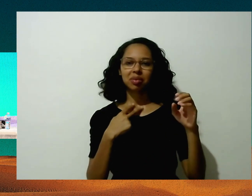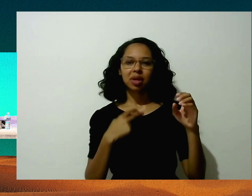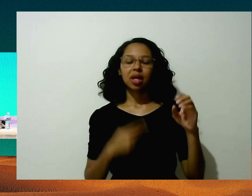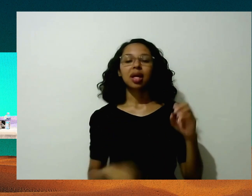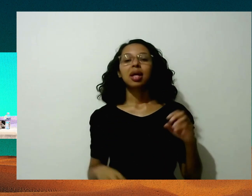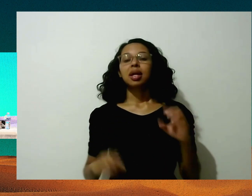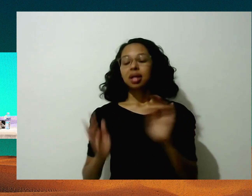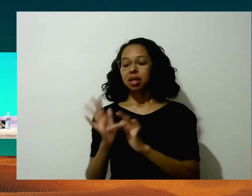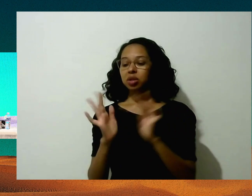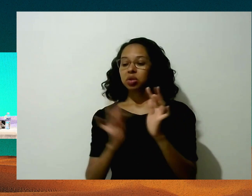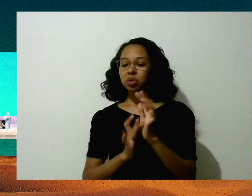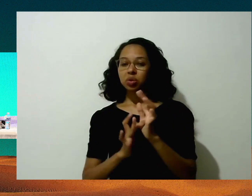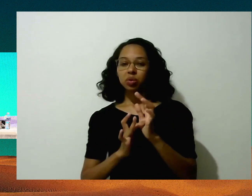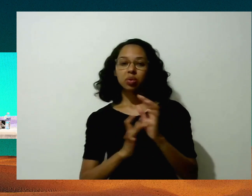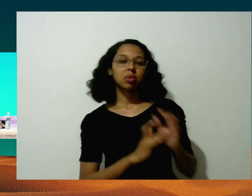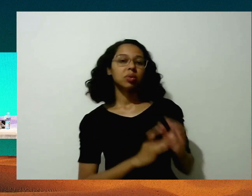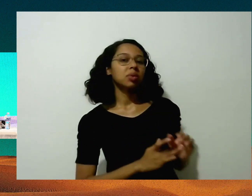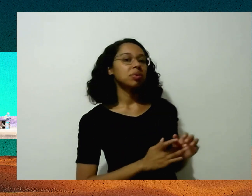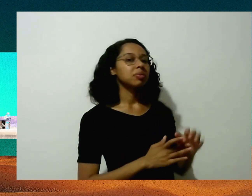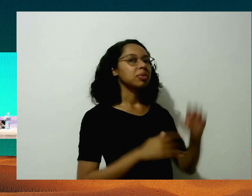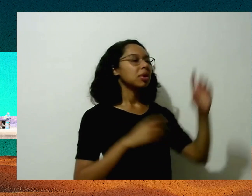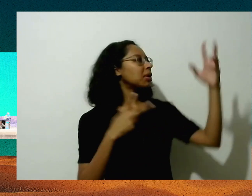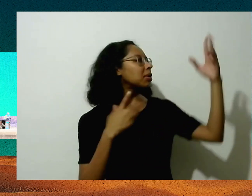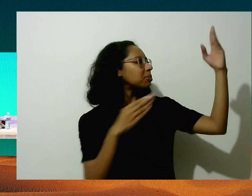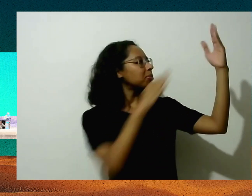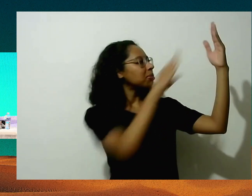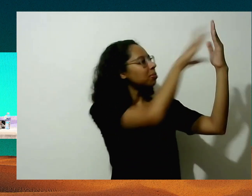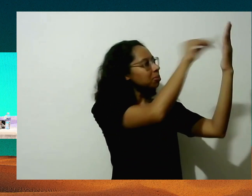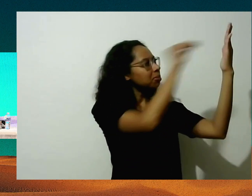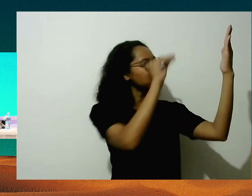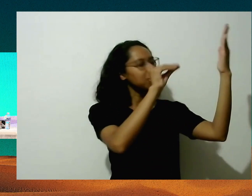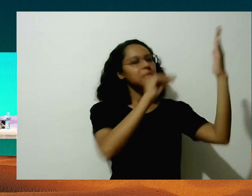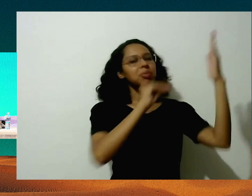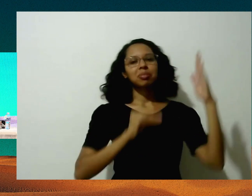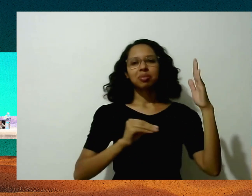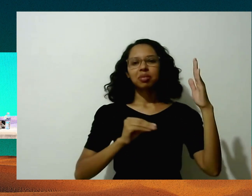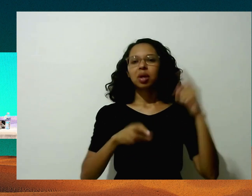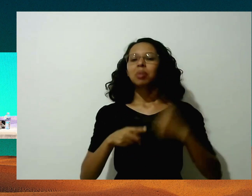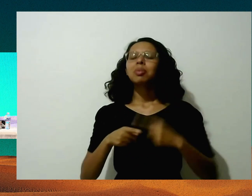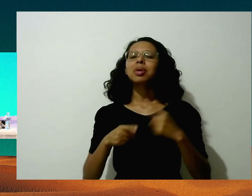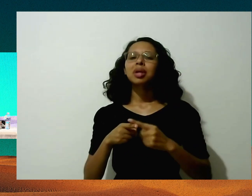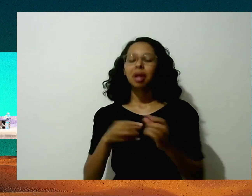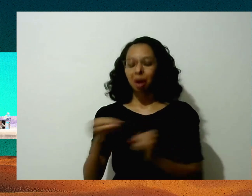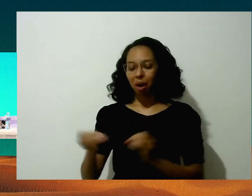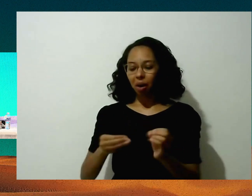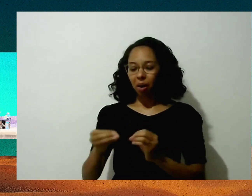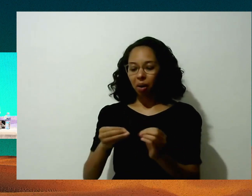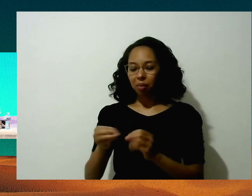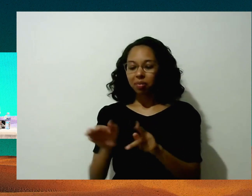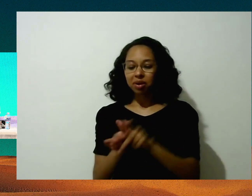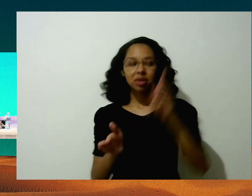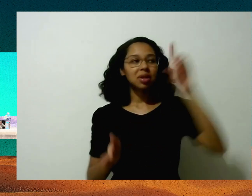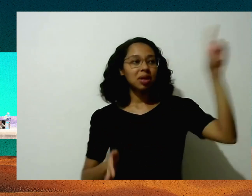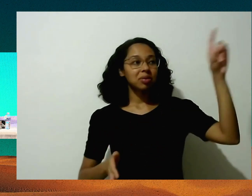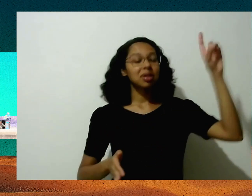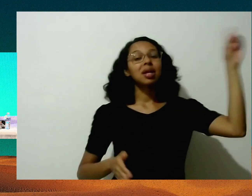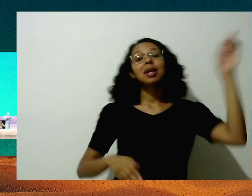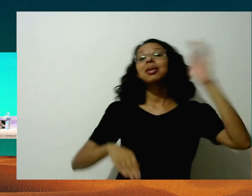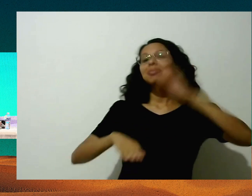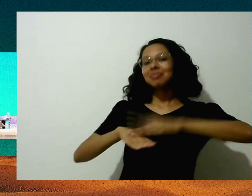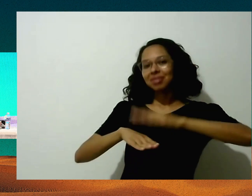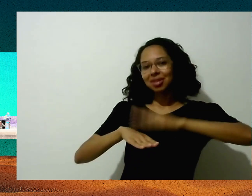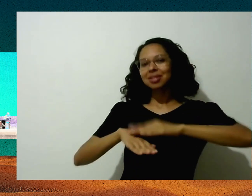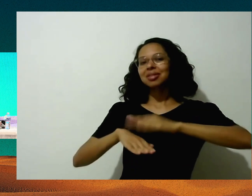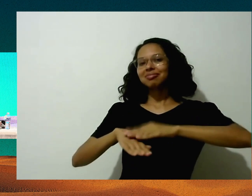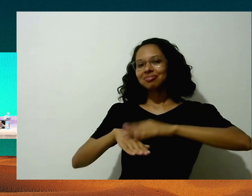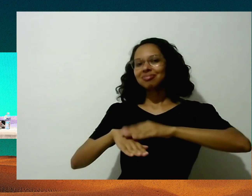faz. Because he does exactly what the Father Porque a did. obra de Deus é feita por Deus mesmo. Because the work of God is done by God himself.